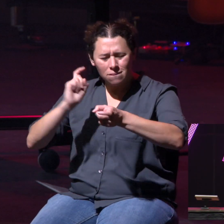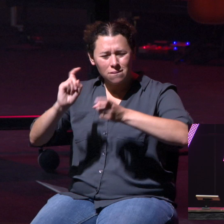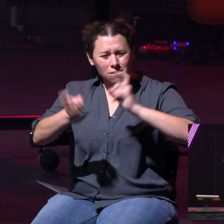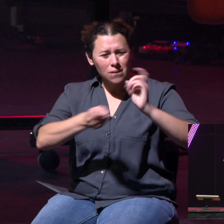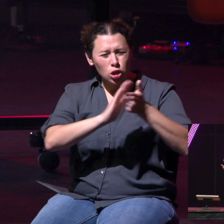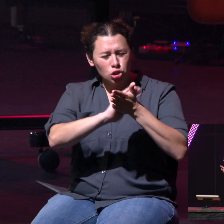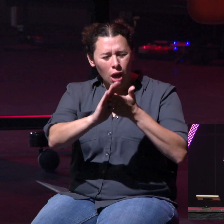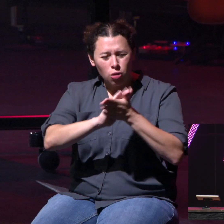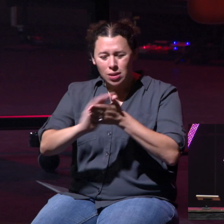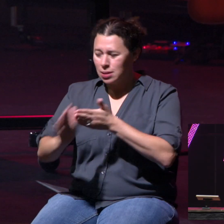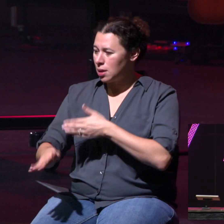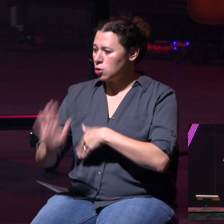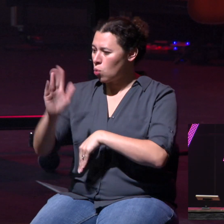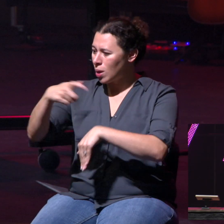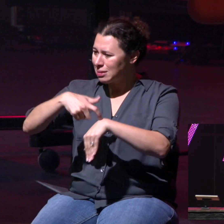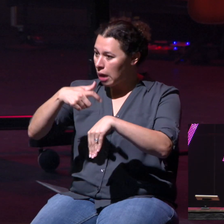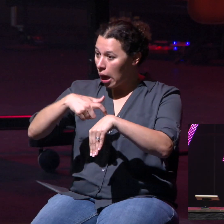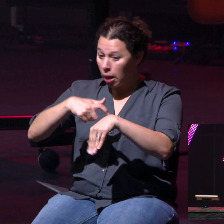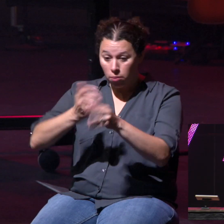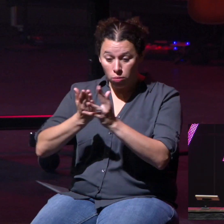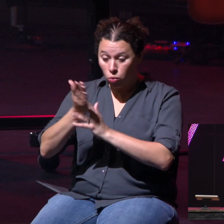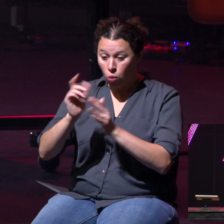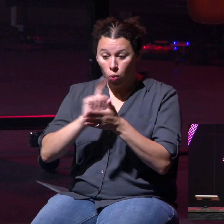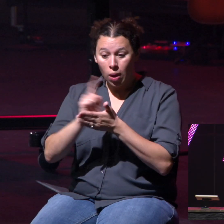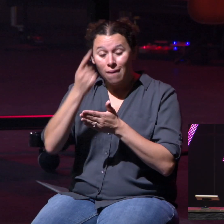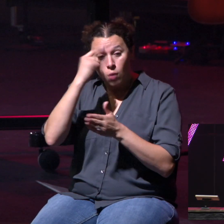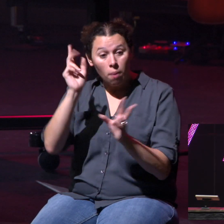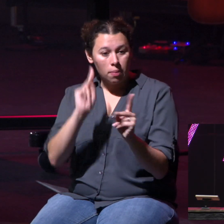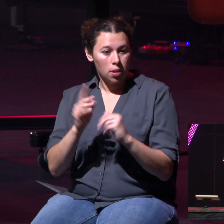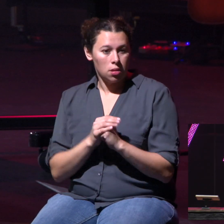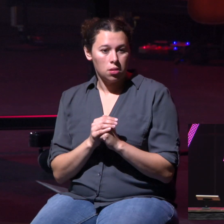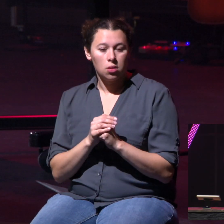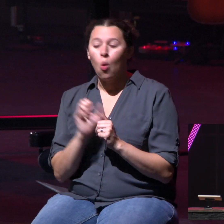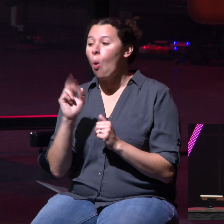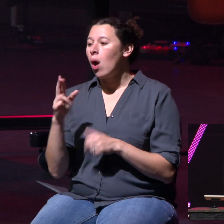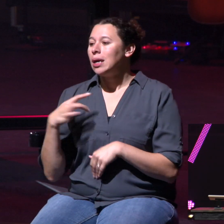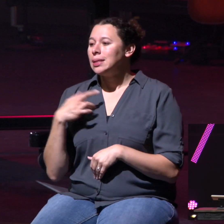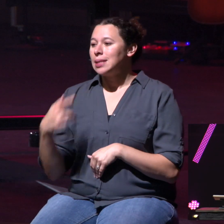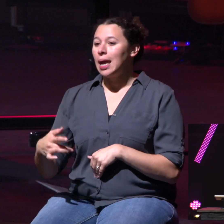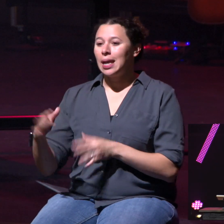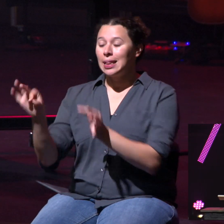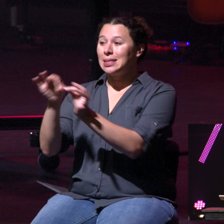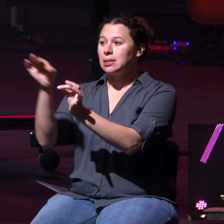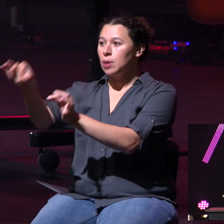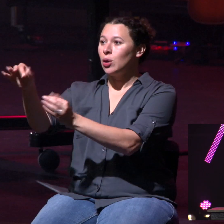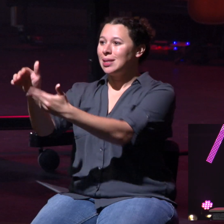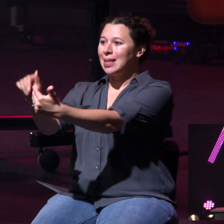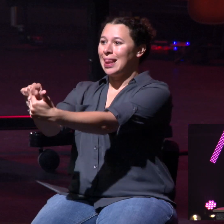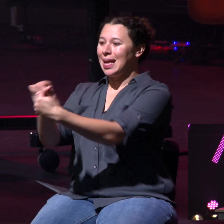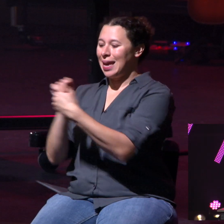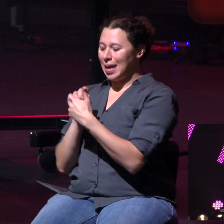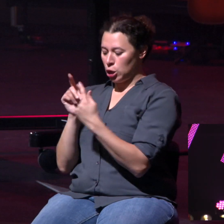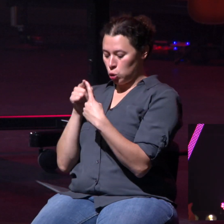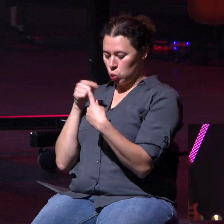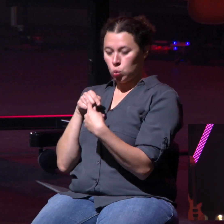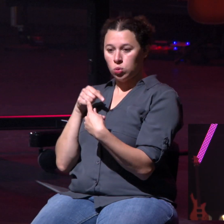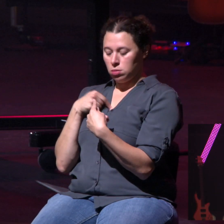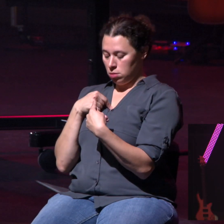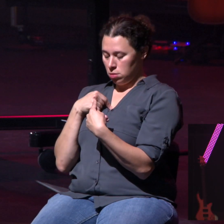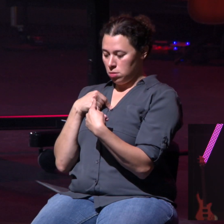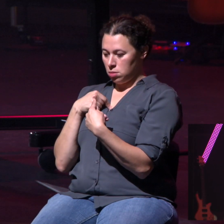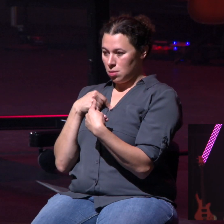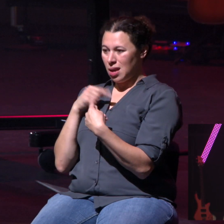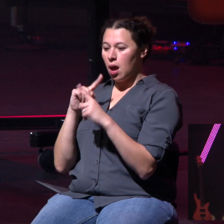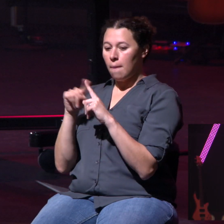time throughout the week to people? Or are you sending away people who the Spirit is sending you? If we're going to be filled by the